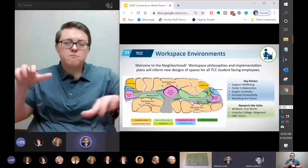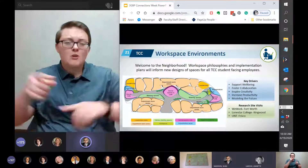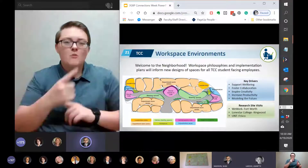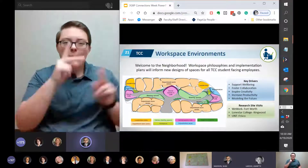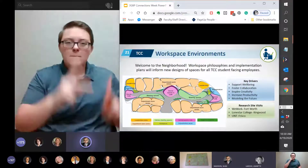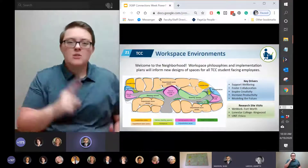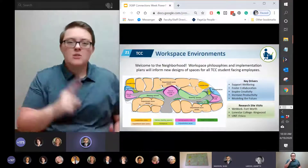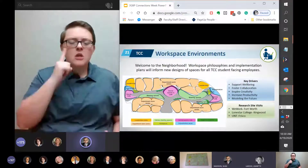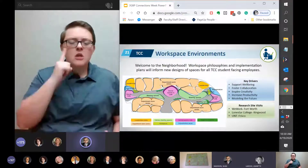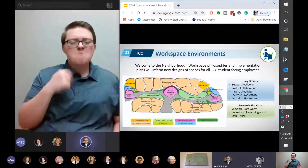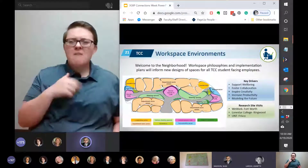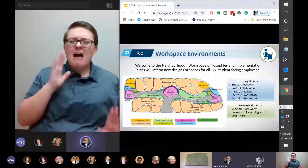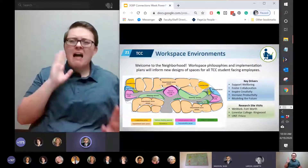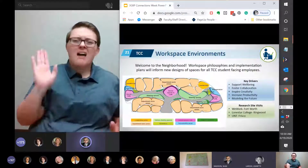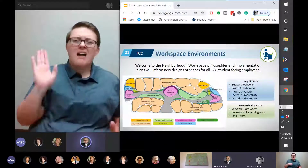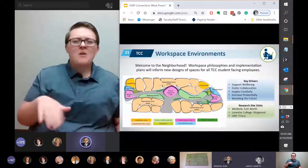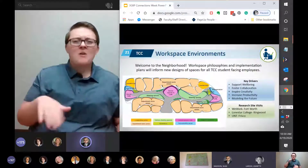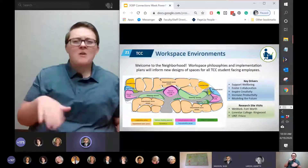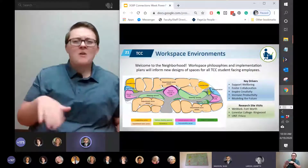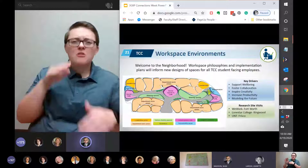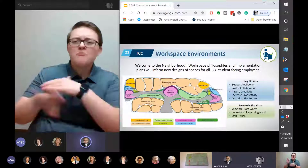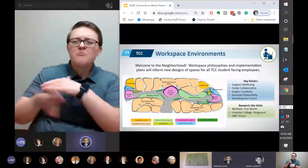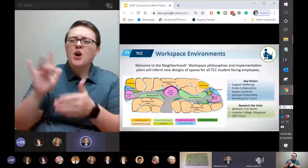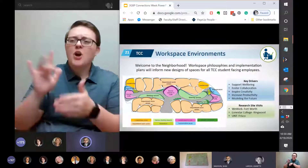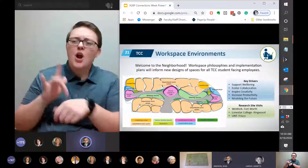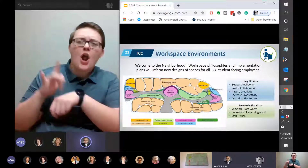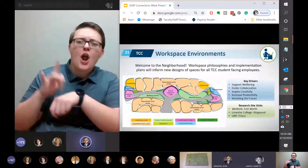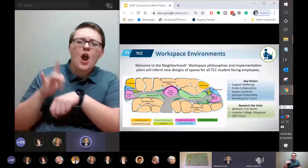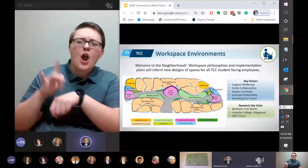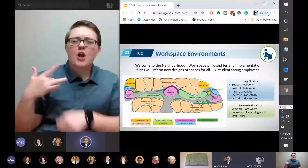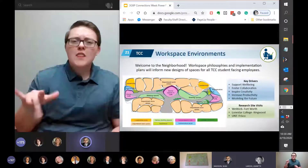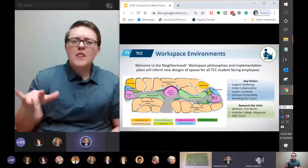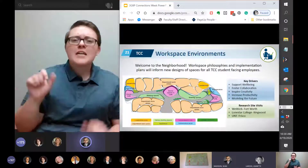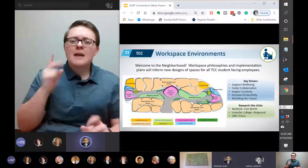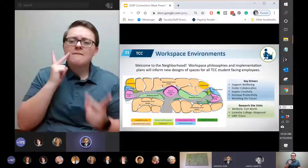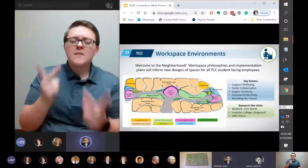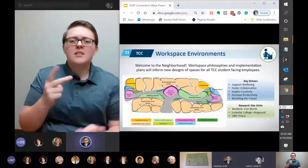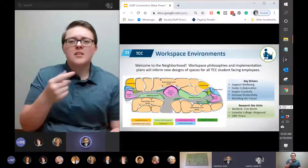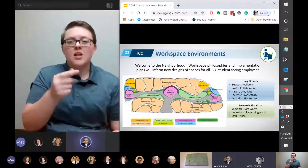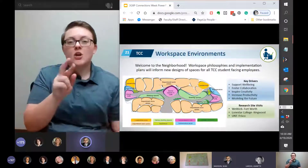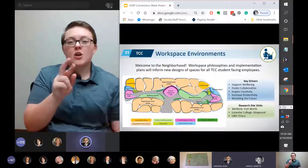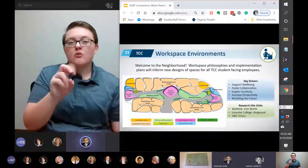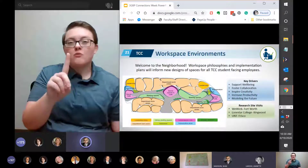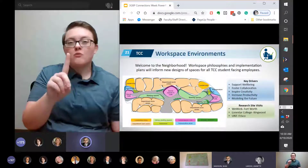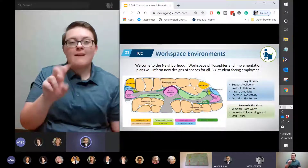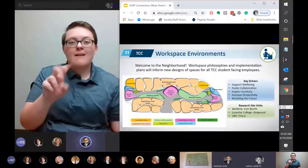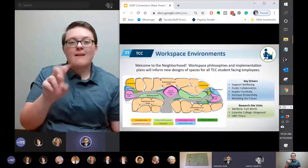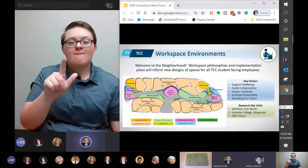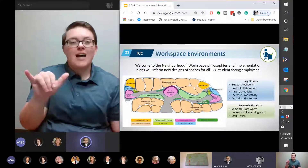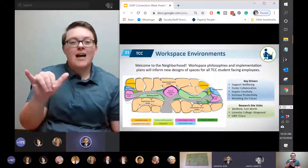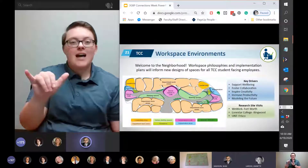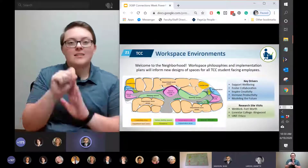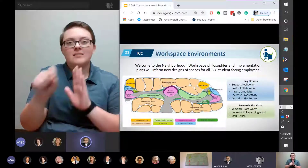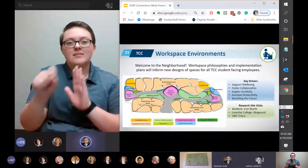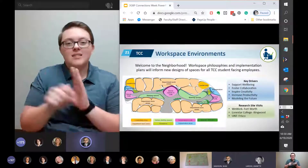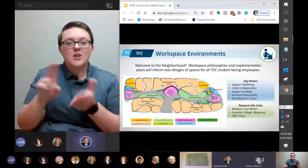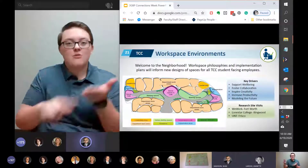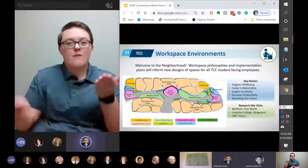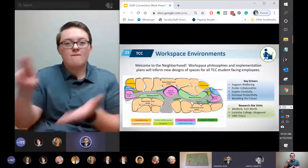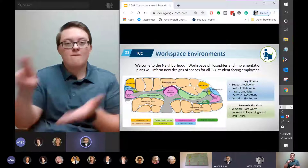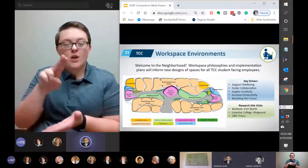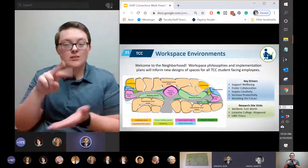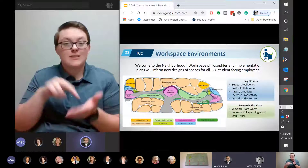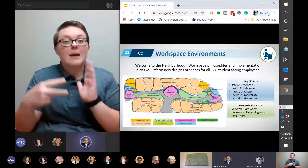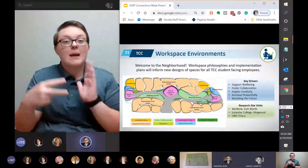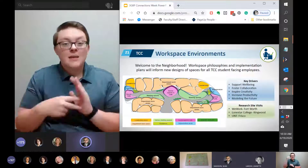can, visit Grand Valley State University. And then that's when they shut down the airport in Dallas, and I was left there alone